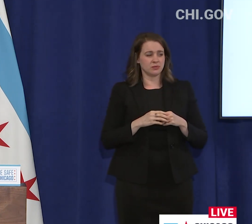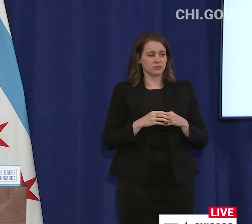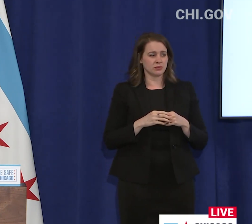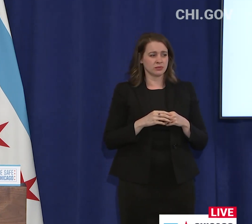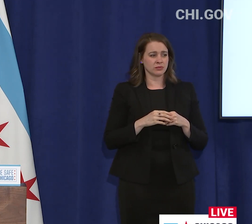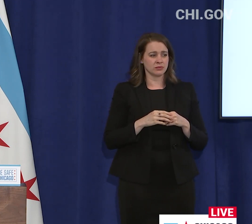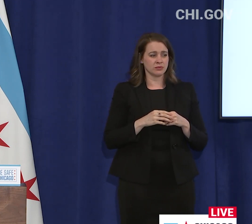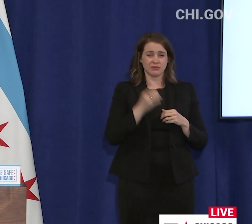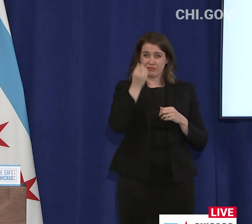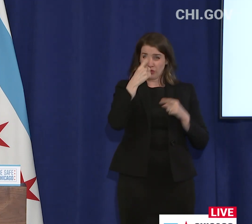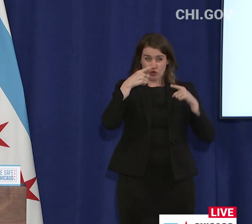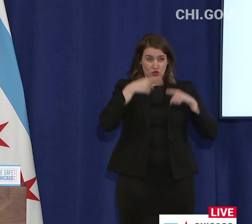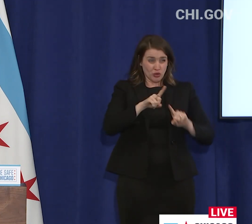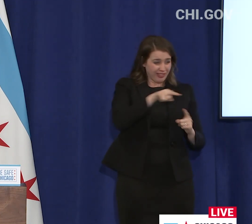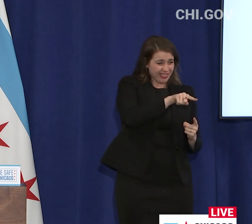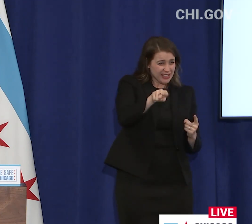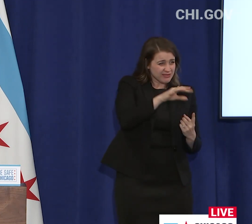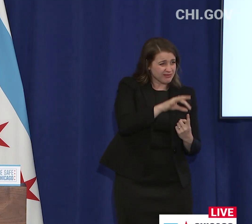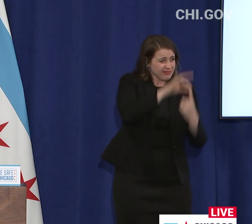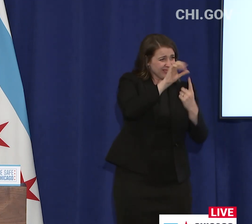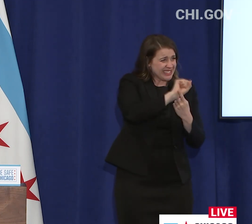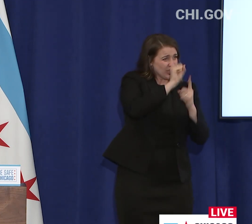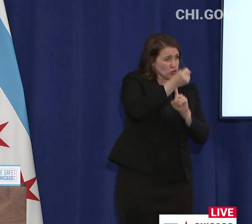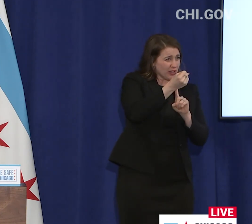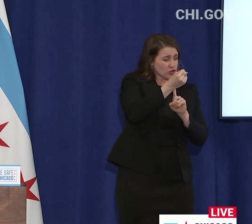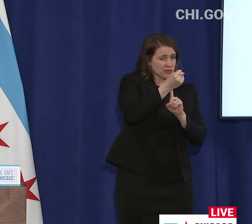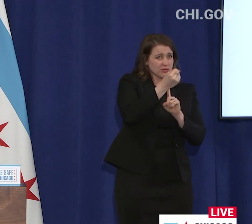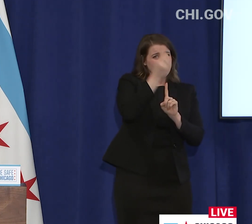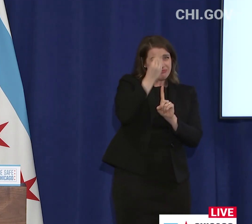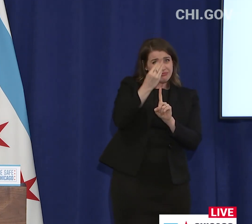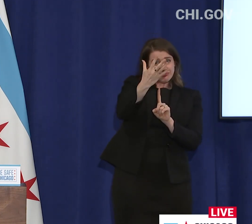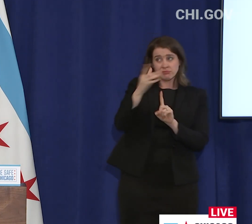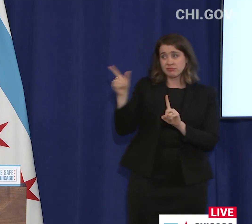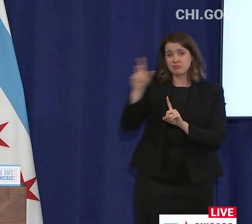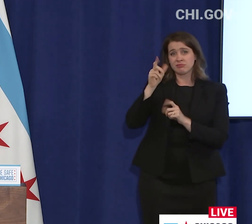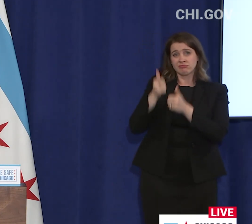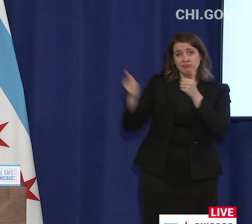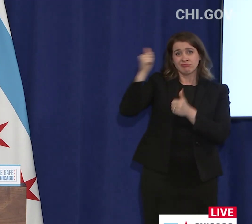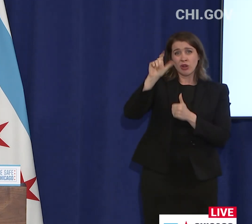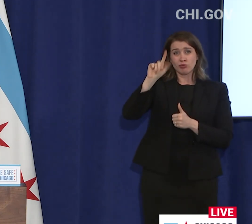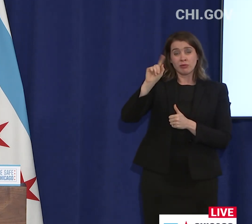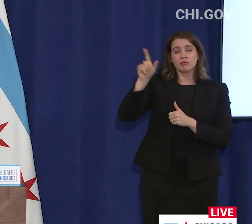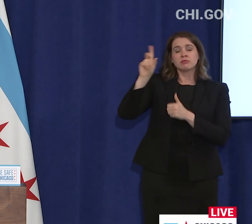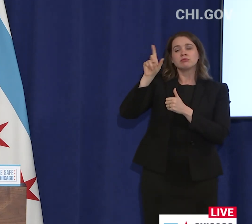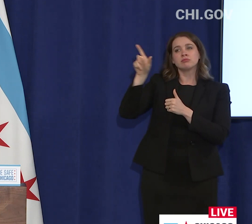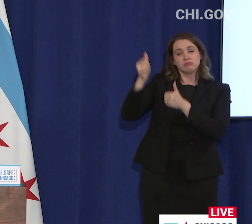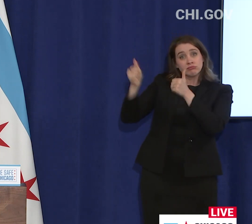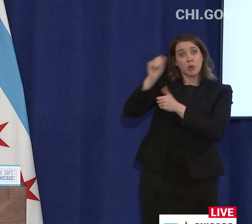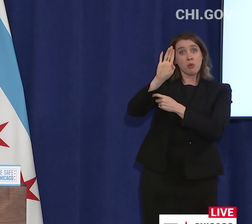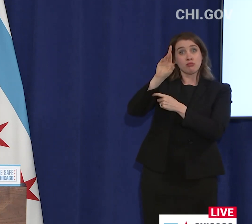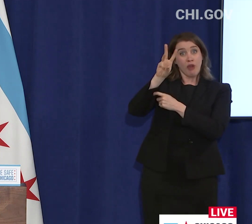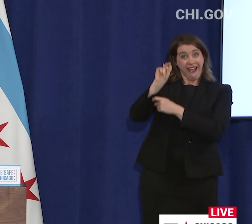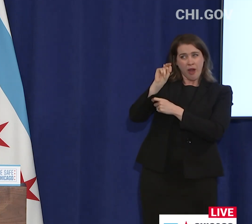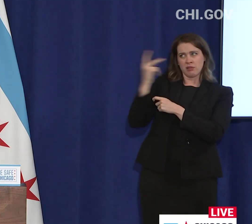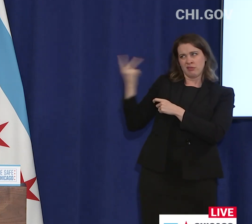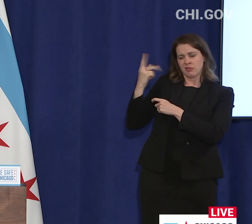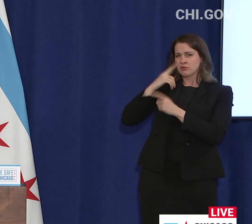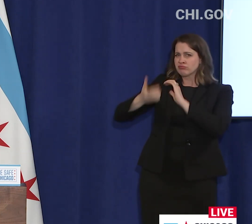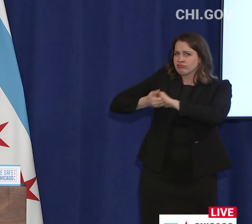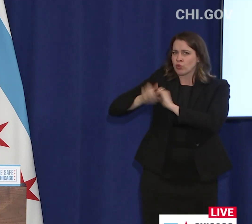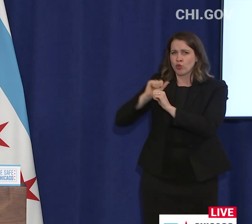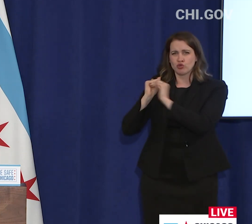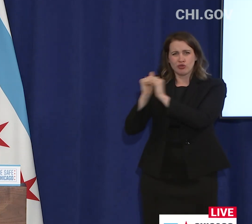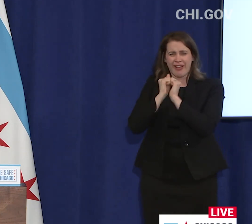circumstances, Superintendent Brown and I are in lockstep. We are united in our vision for public